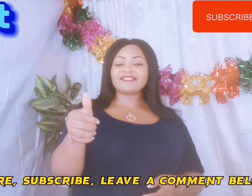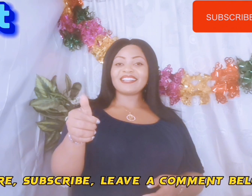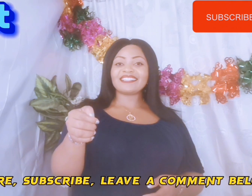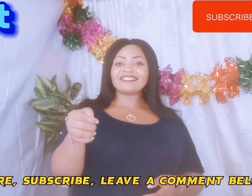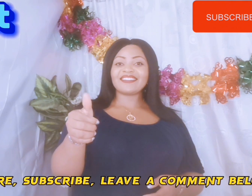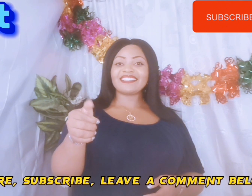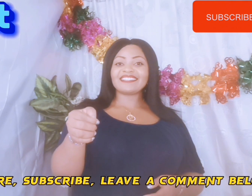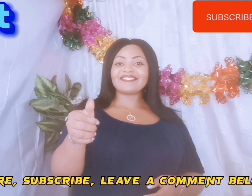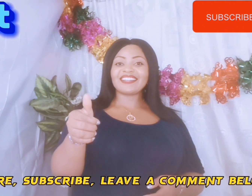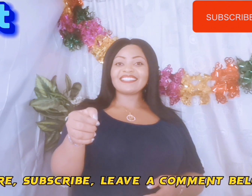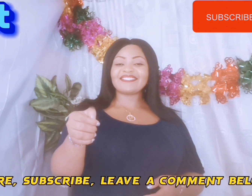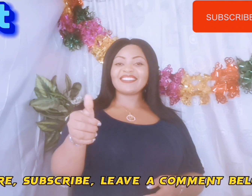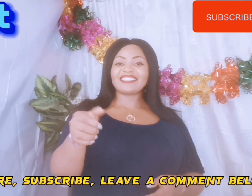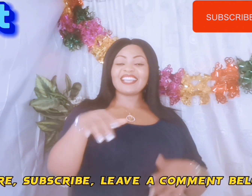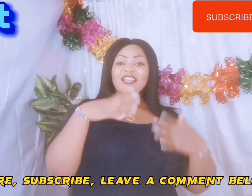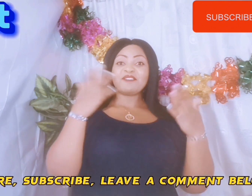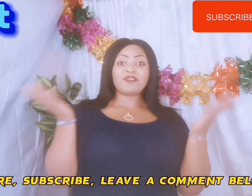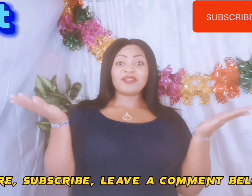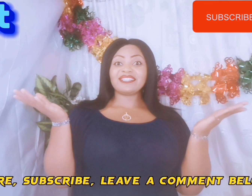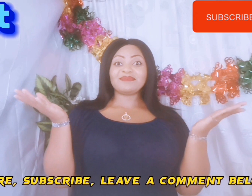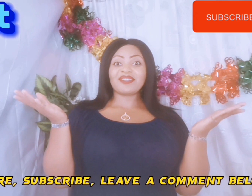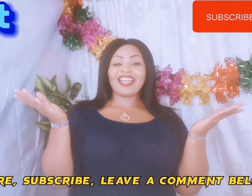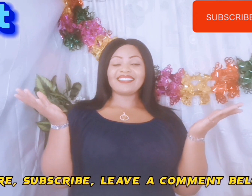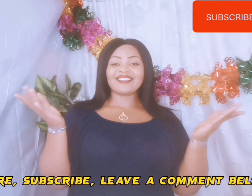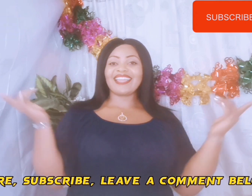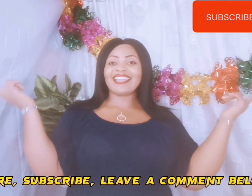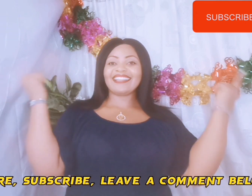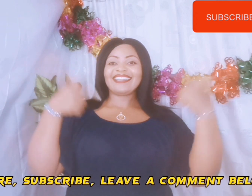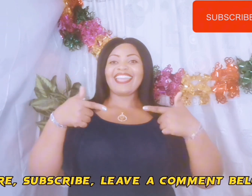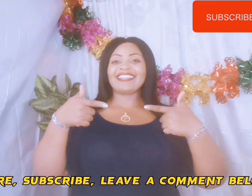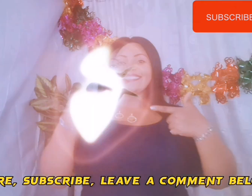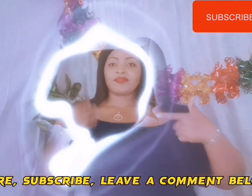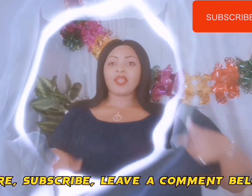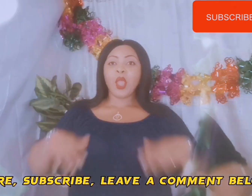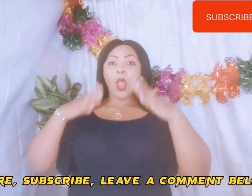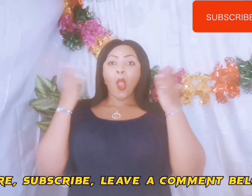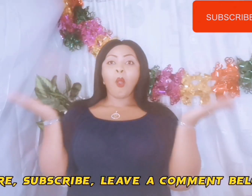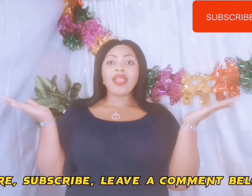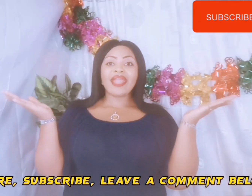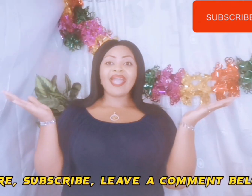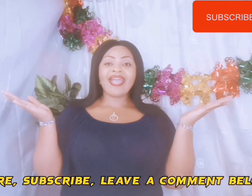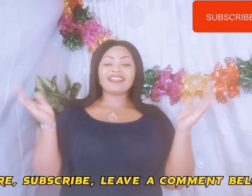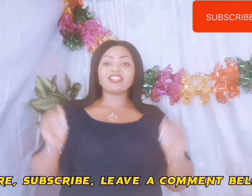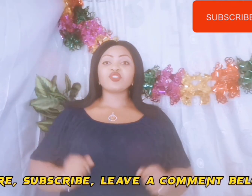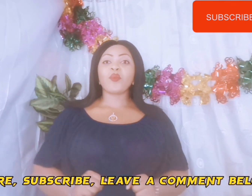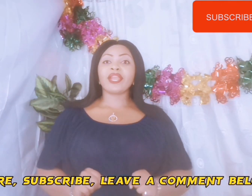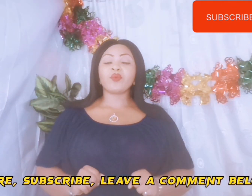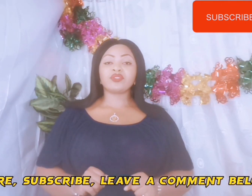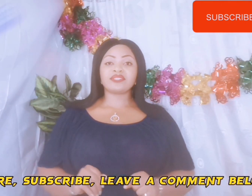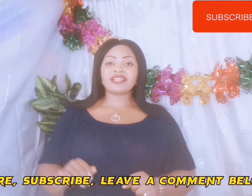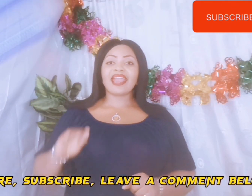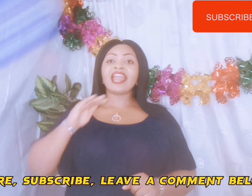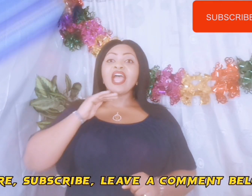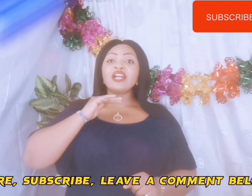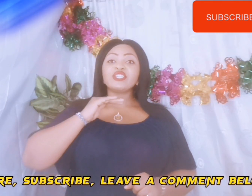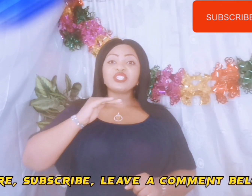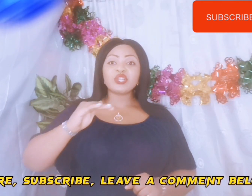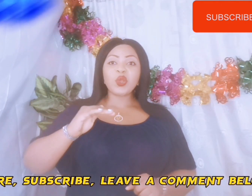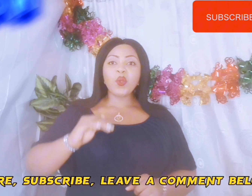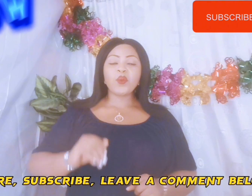Fast, fast, fast. You can say be fast. Be fast. Okay. Next. Okay, guys. So when you